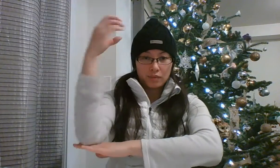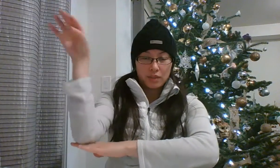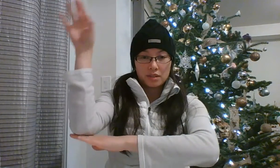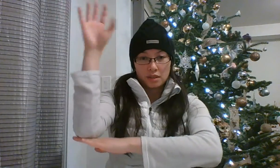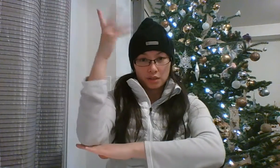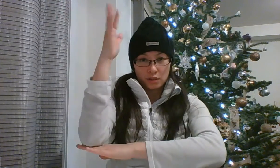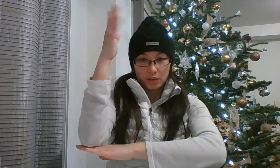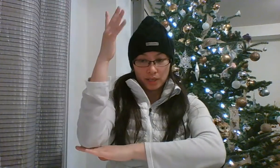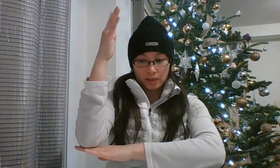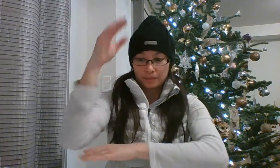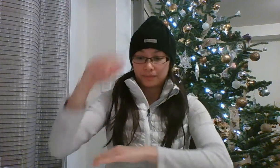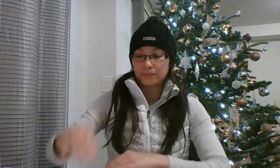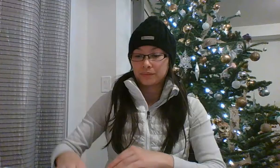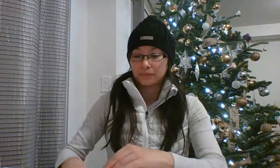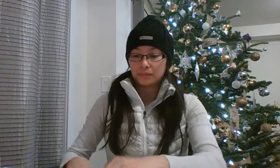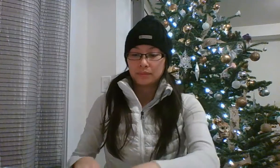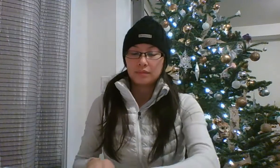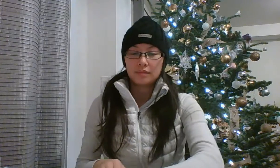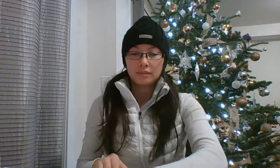Christmas tree.